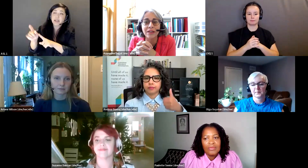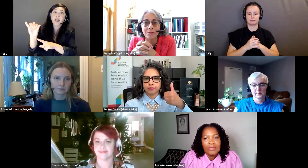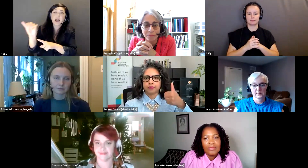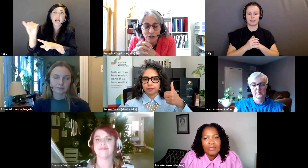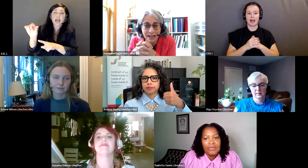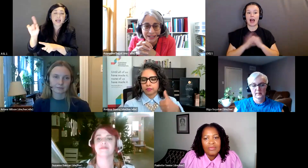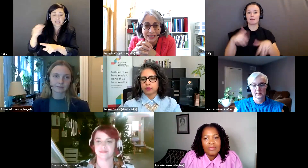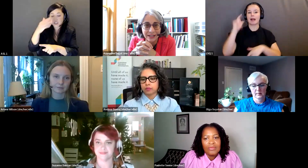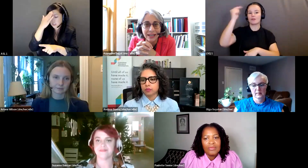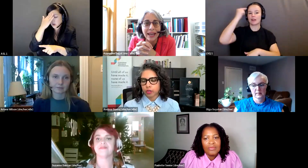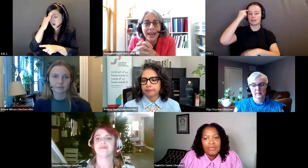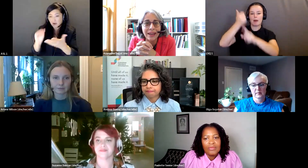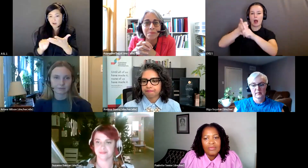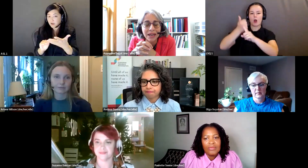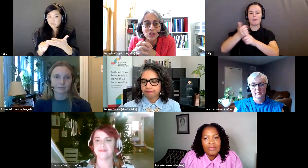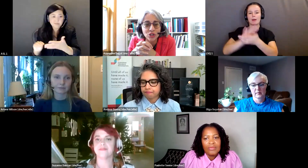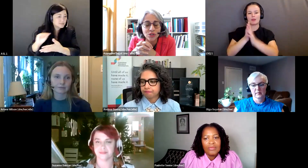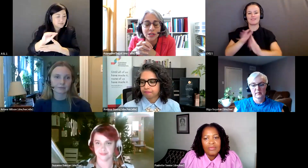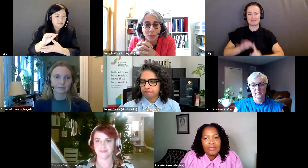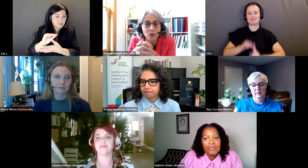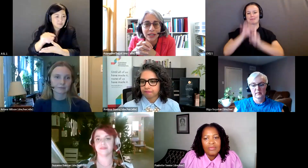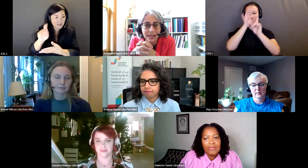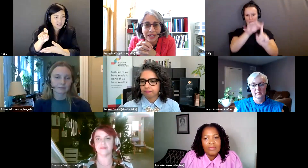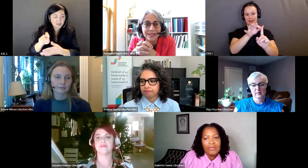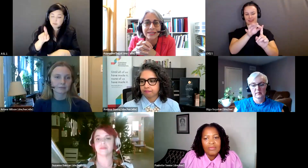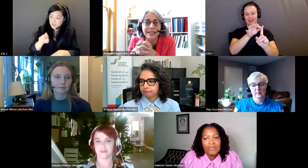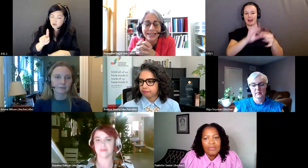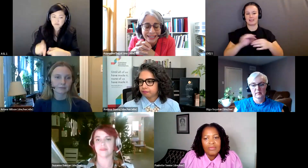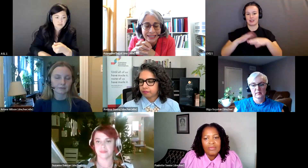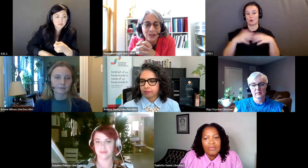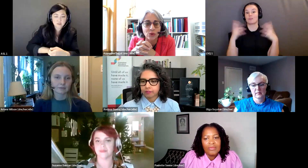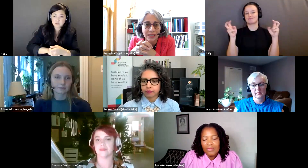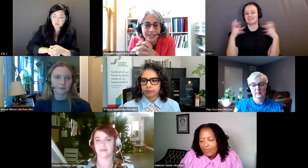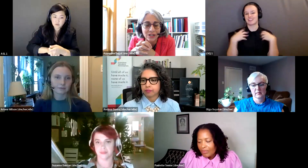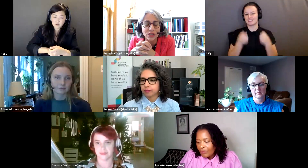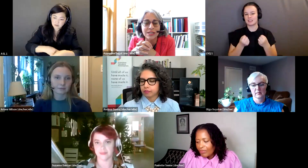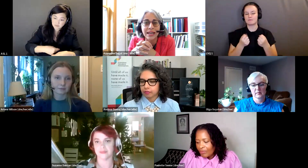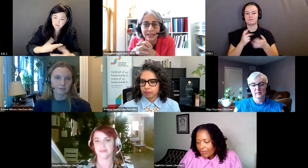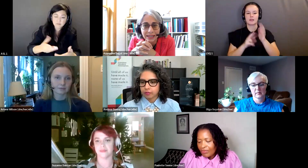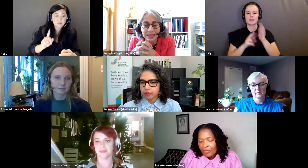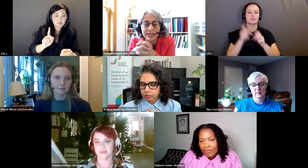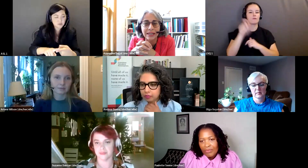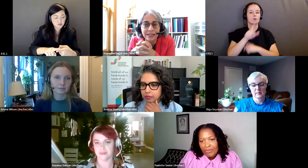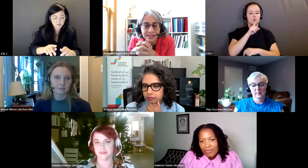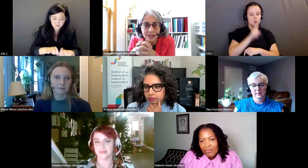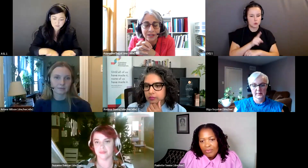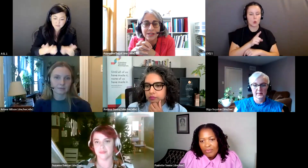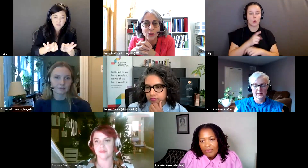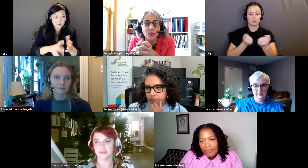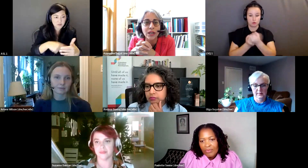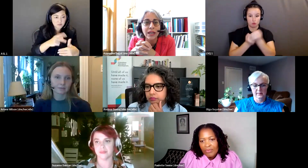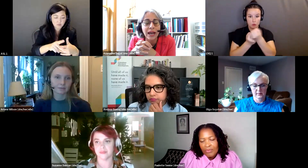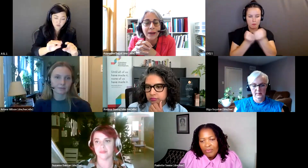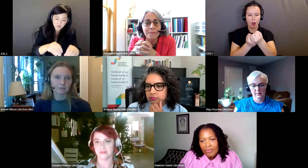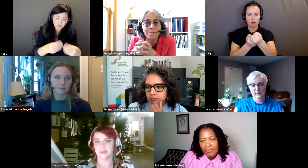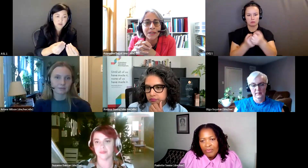health reality. It makes sure support gets to key organizations and key concerns.